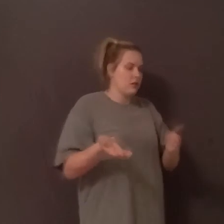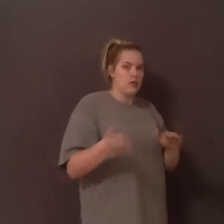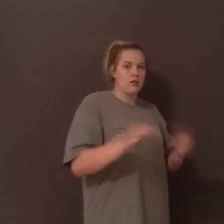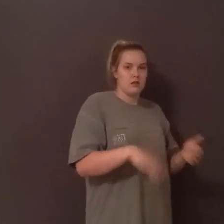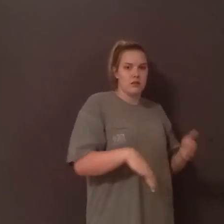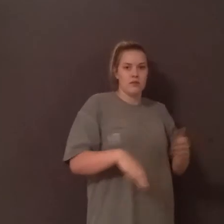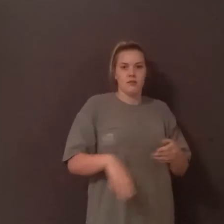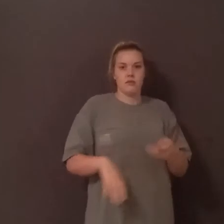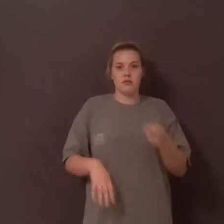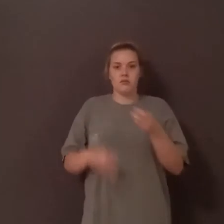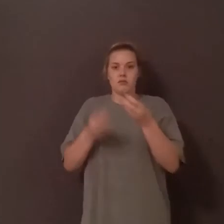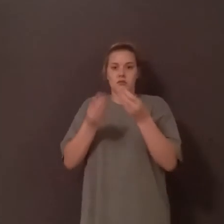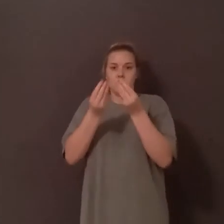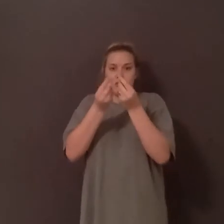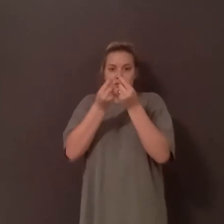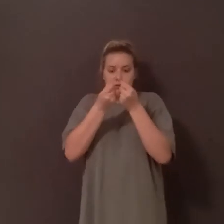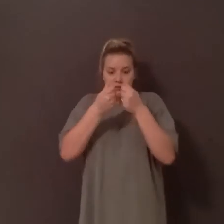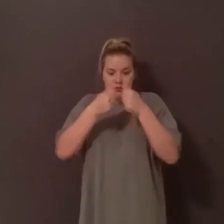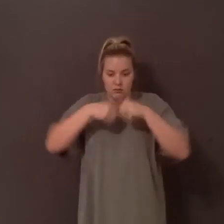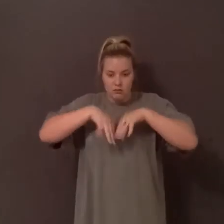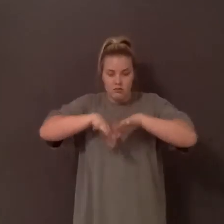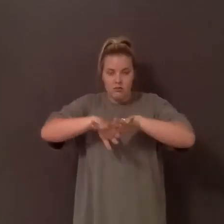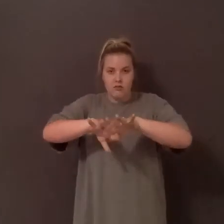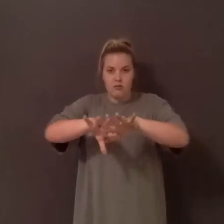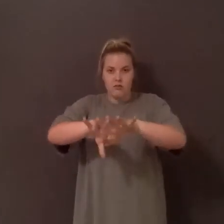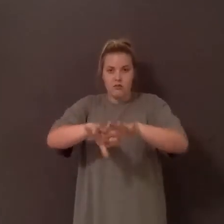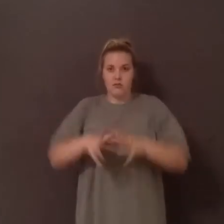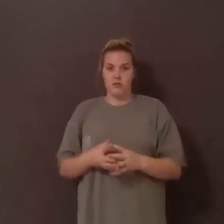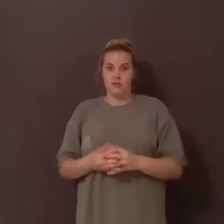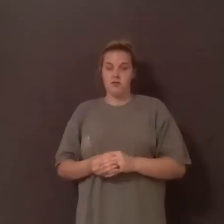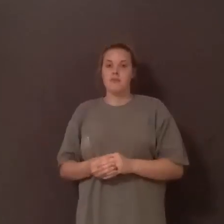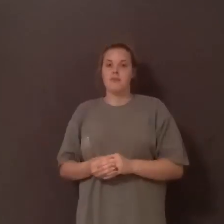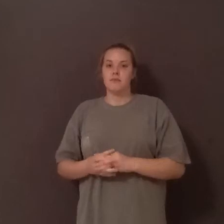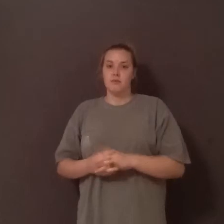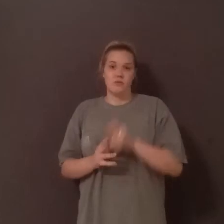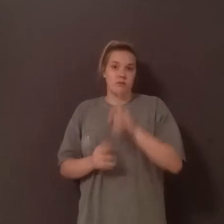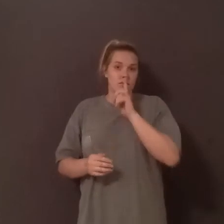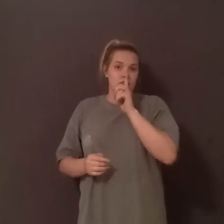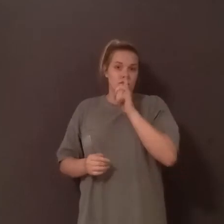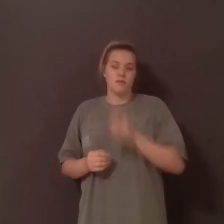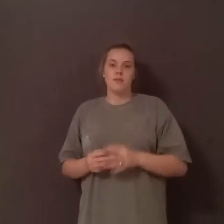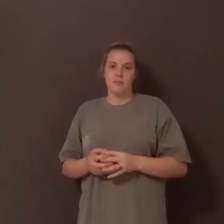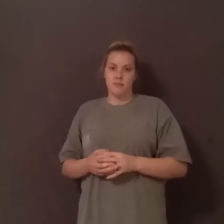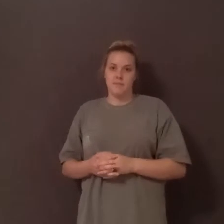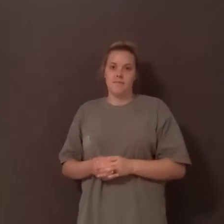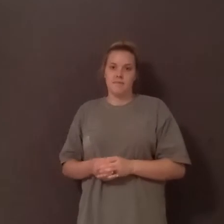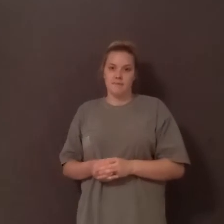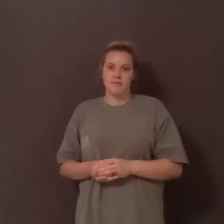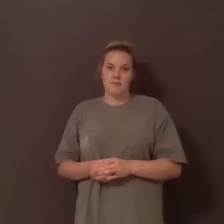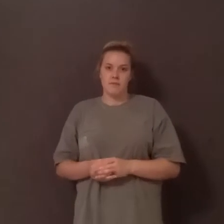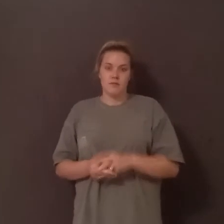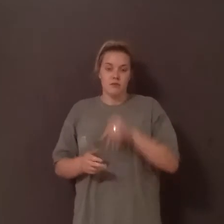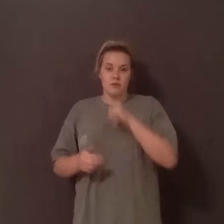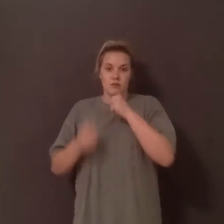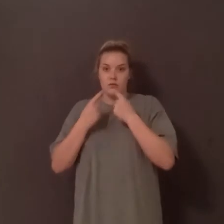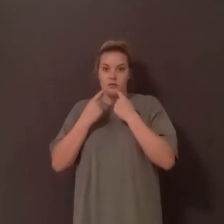a smoldering ember that floats through space, hurtling through space. Literally that? It's literally that if we don't succeed. Is that something he